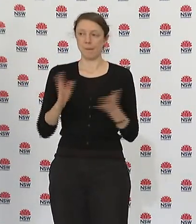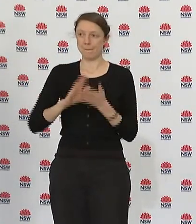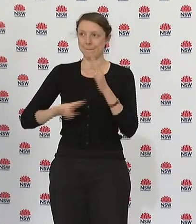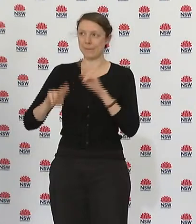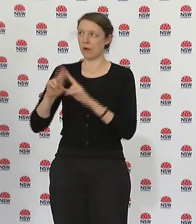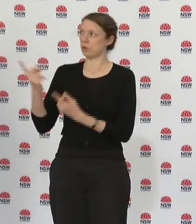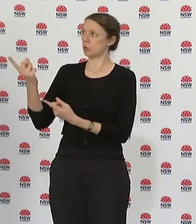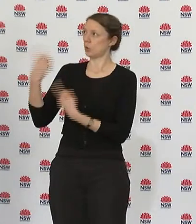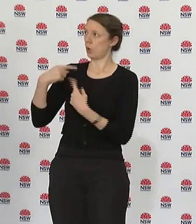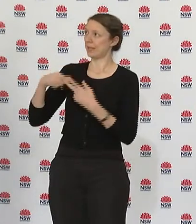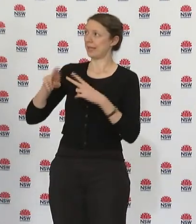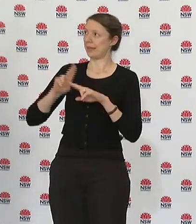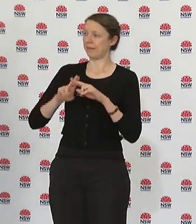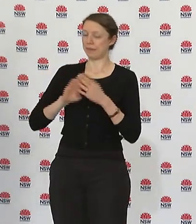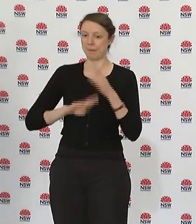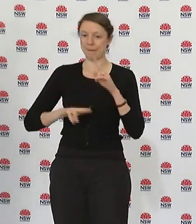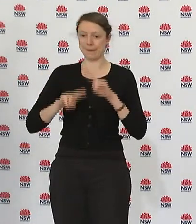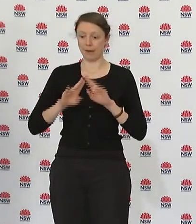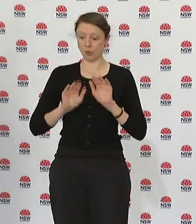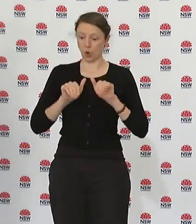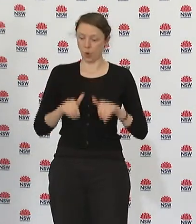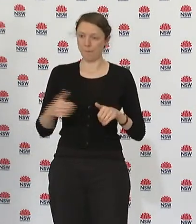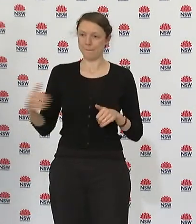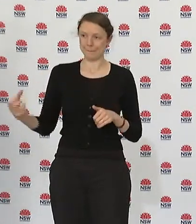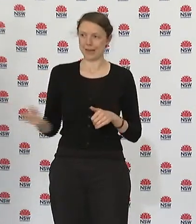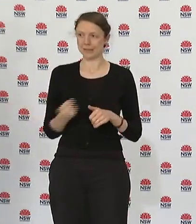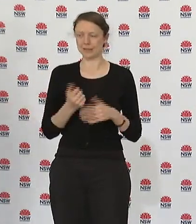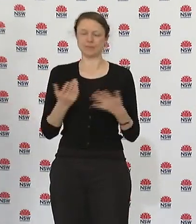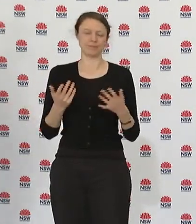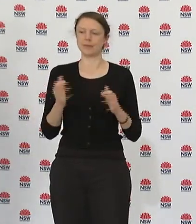regardless of if they're working or not. I've answered the question. Premier, just to be